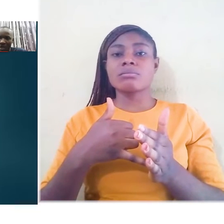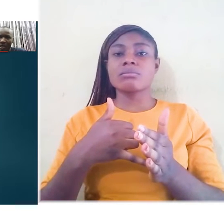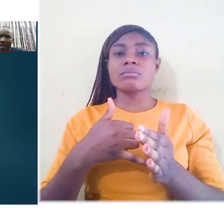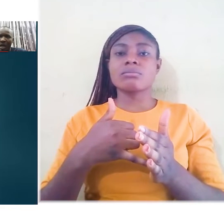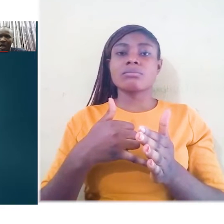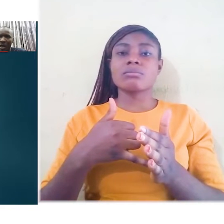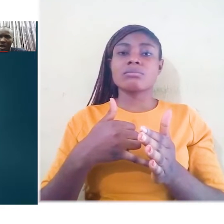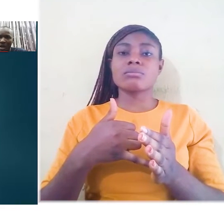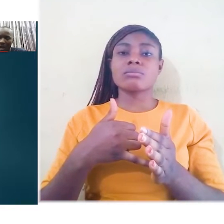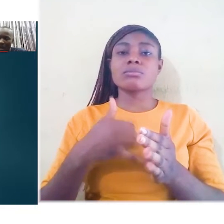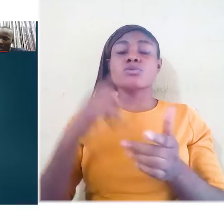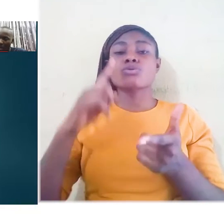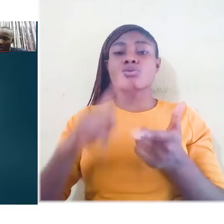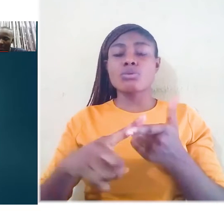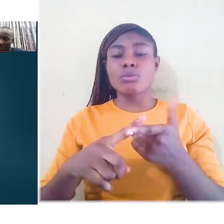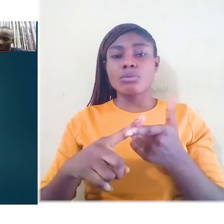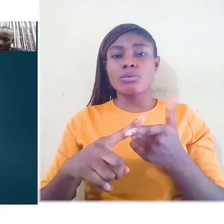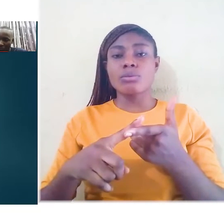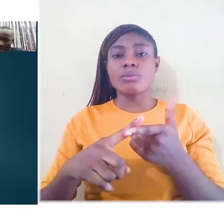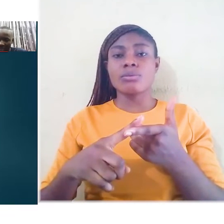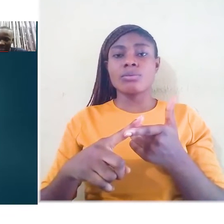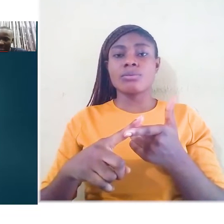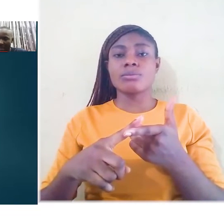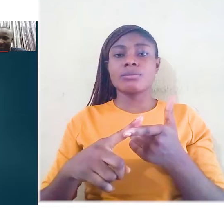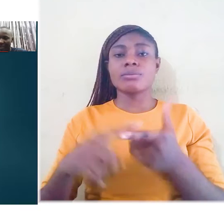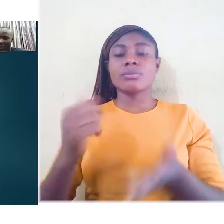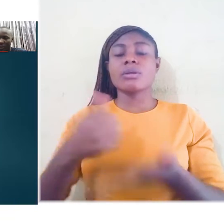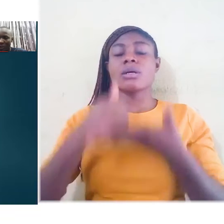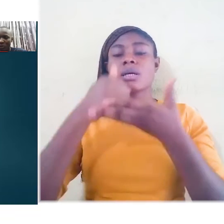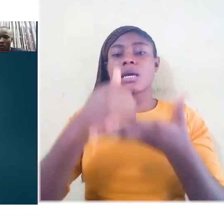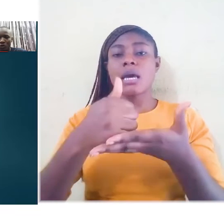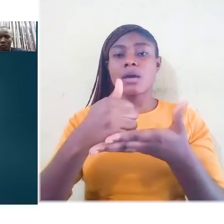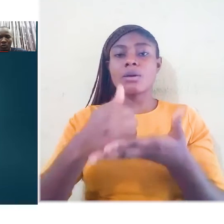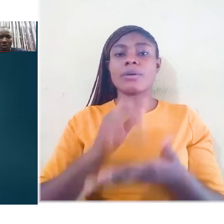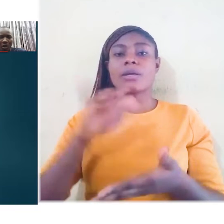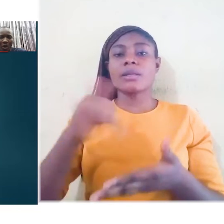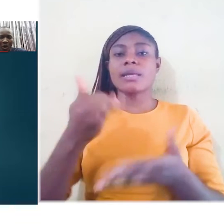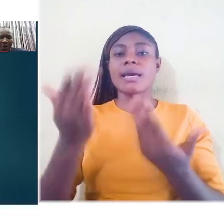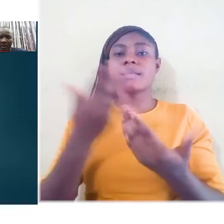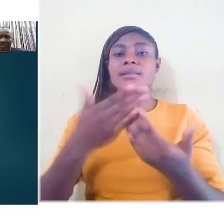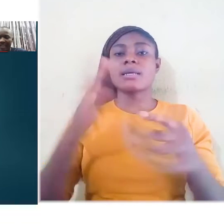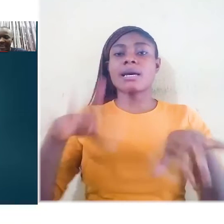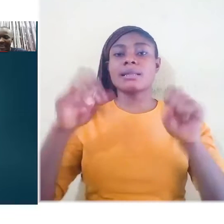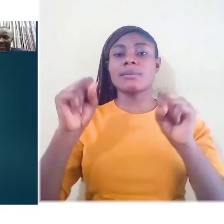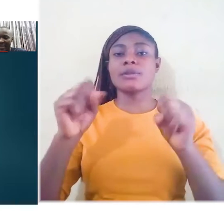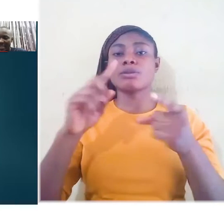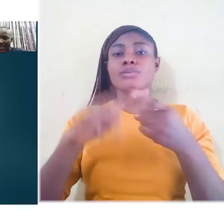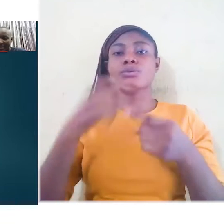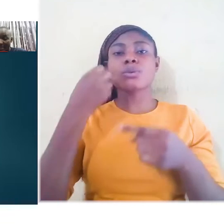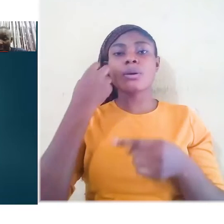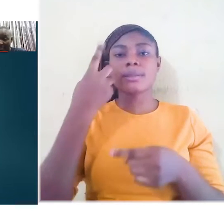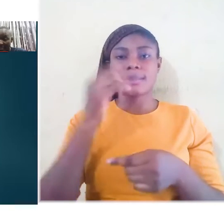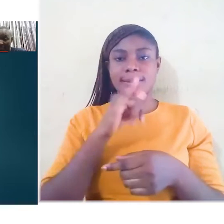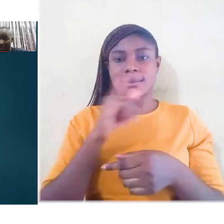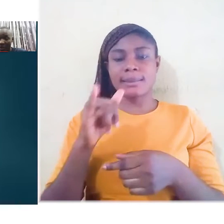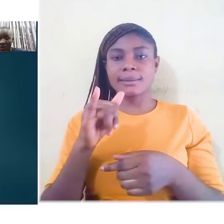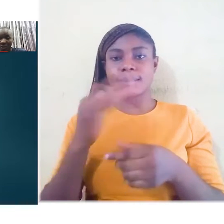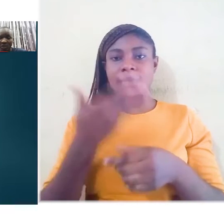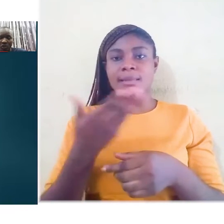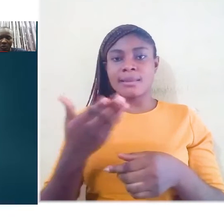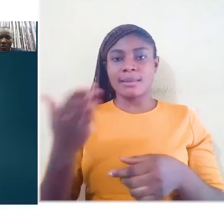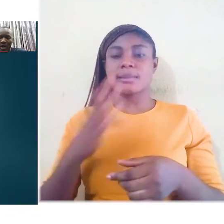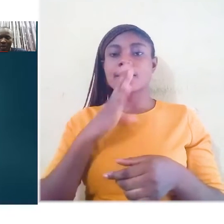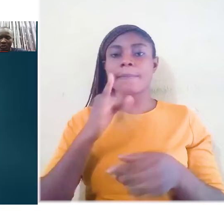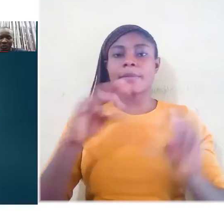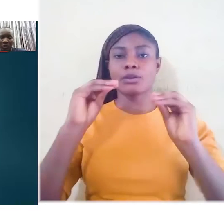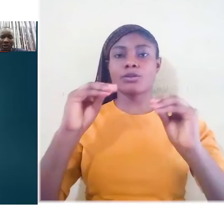to aid their easy adaptation to understanding things being taught